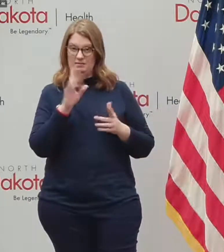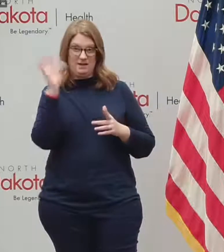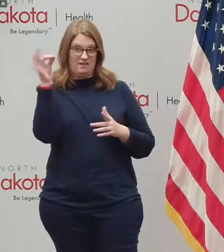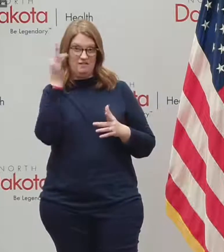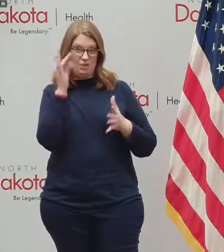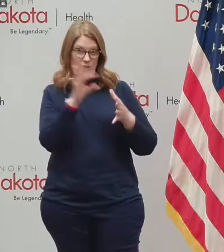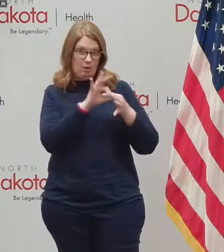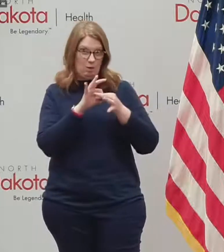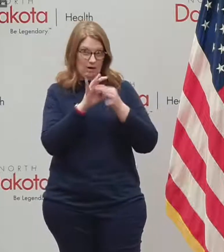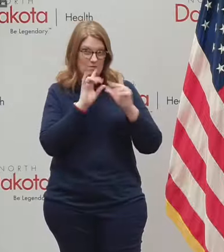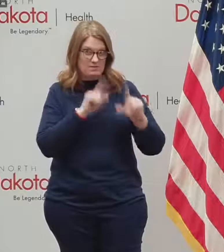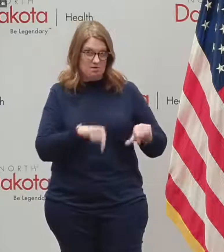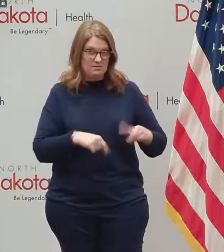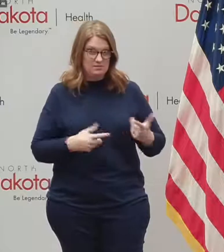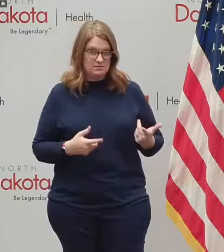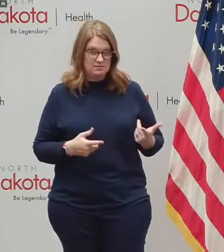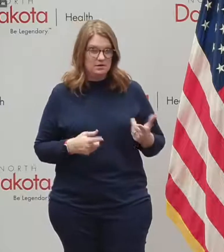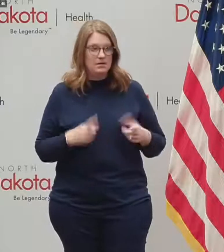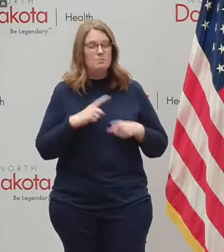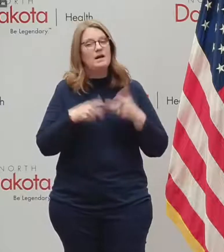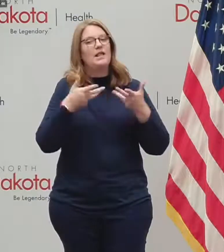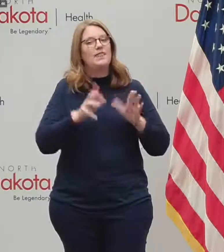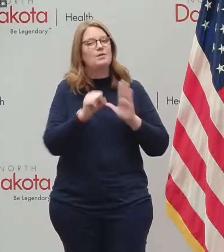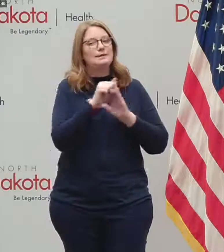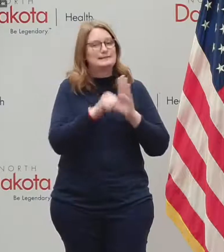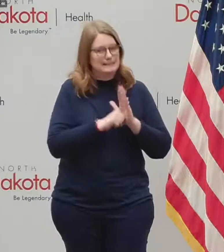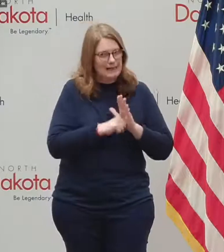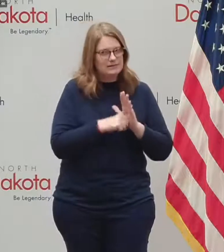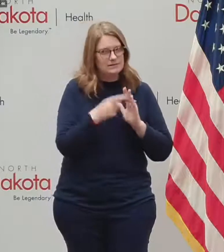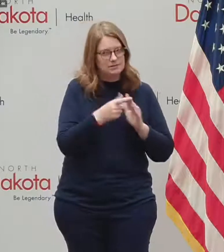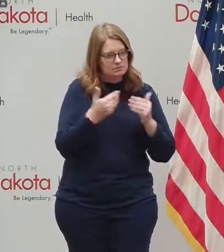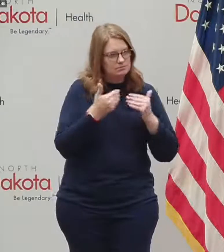response, but delegated to the states for states to execute.